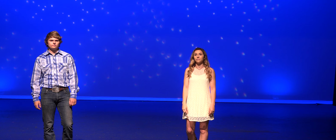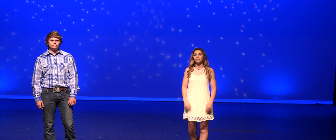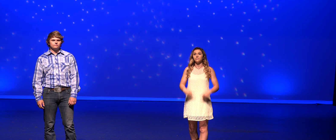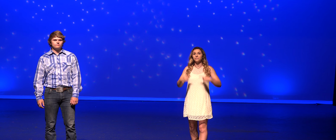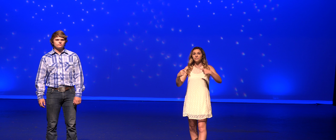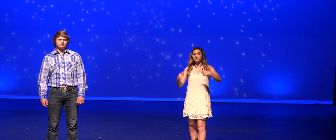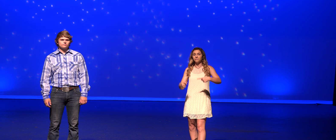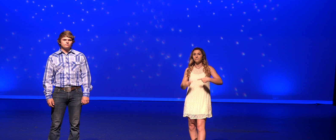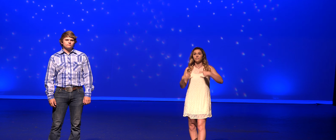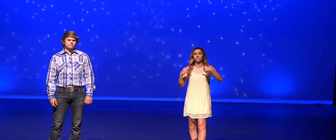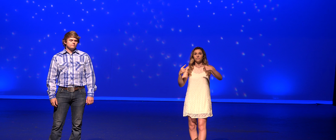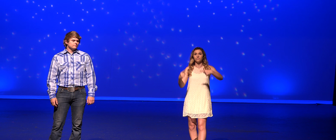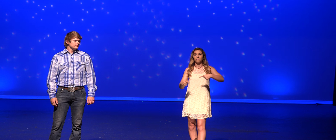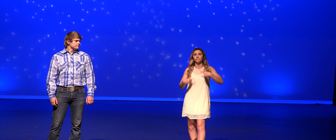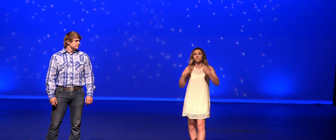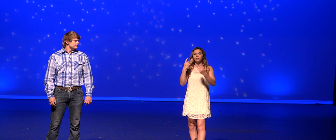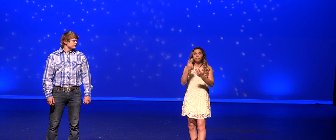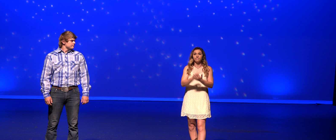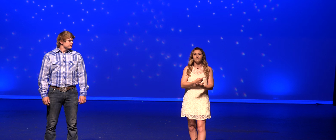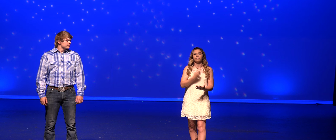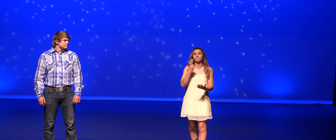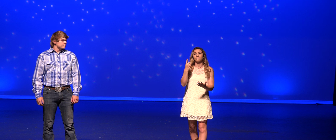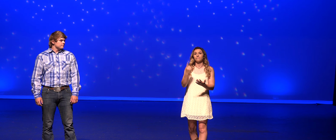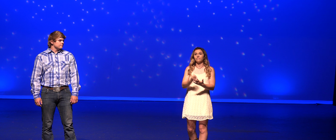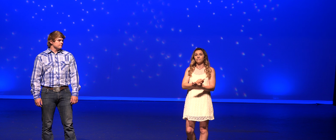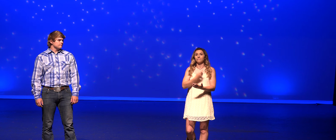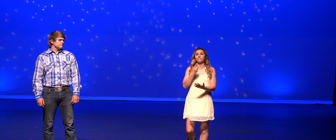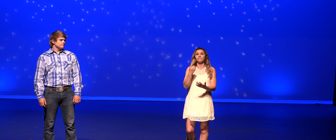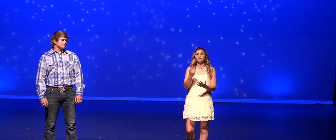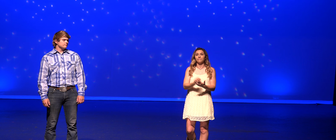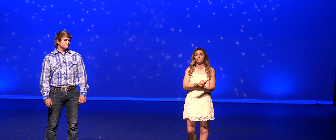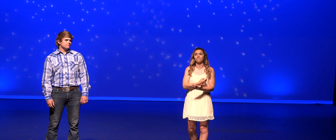I've been knocked down time and time again